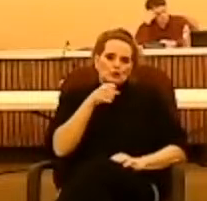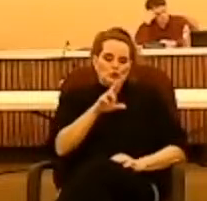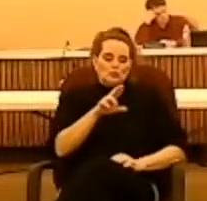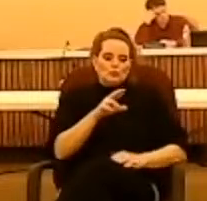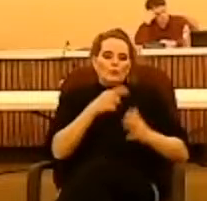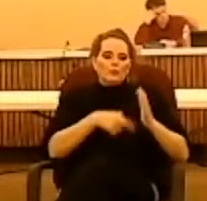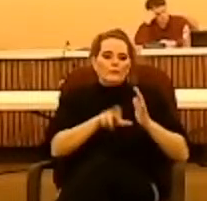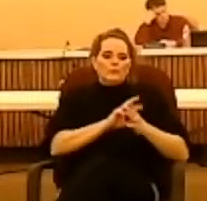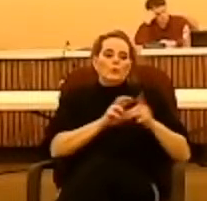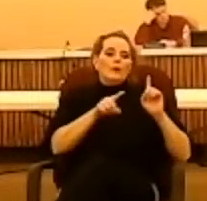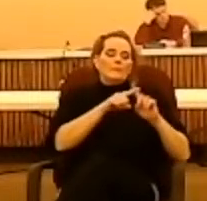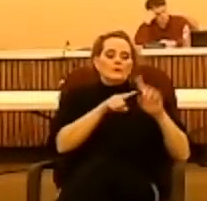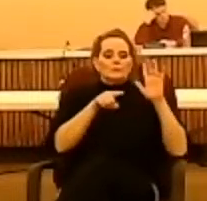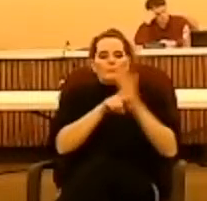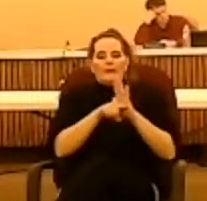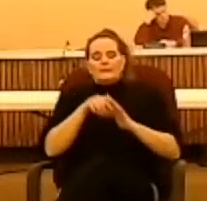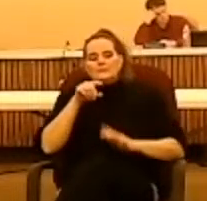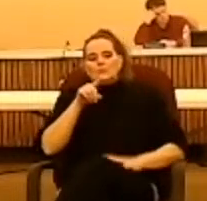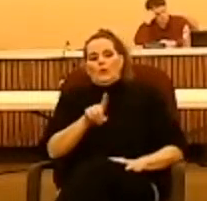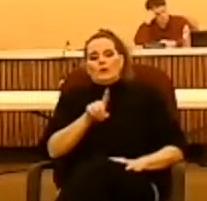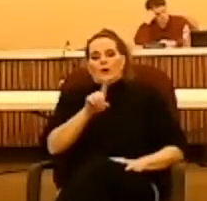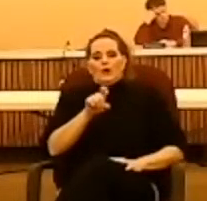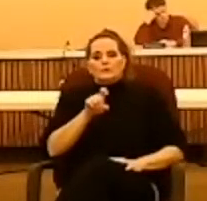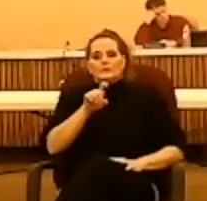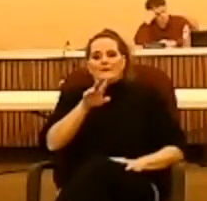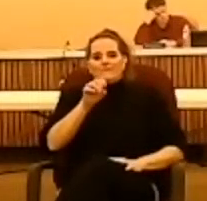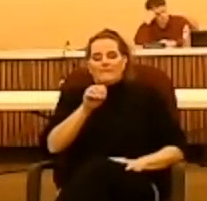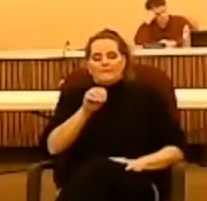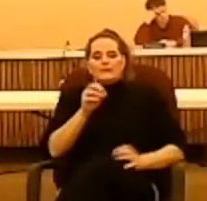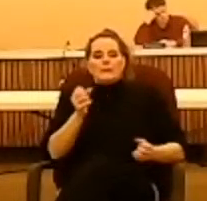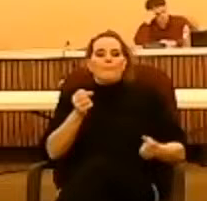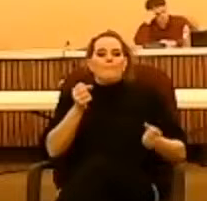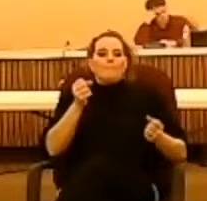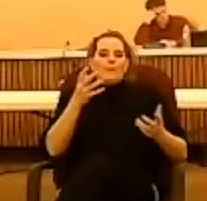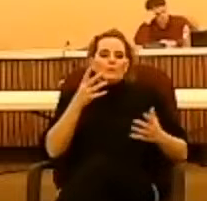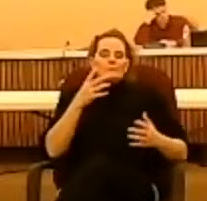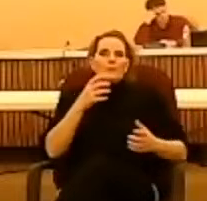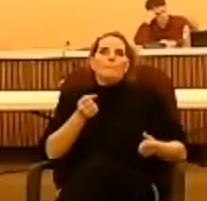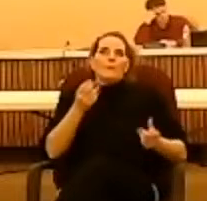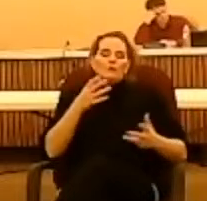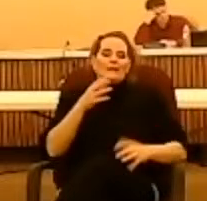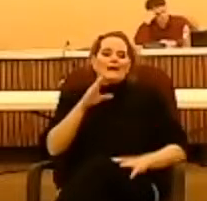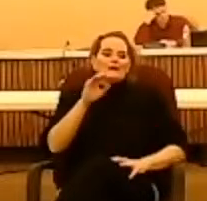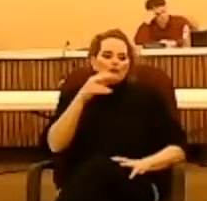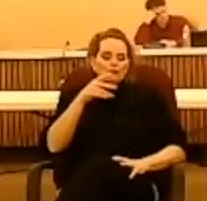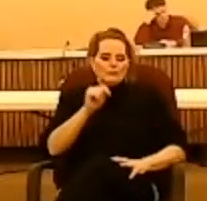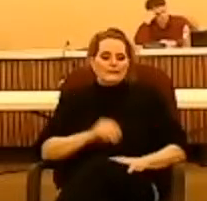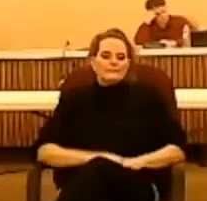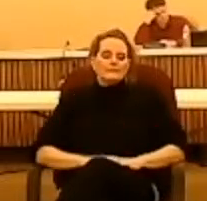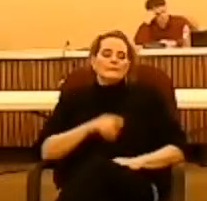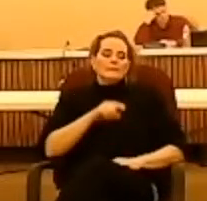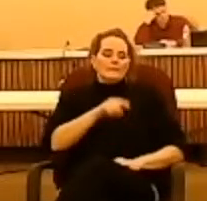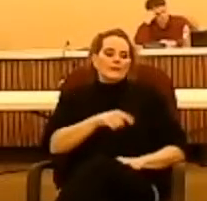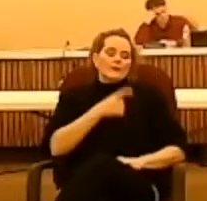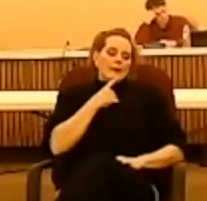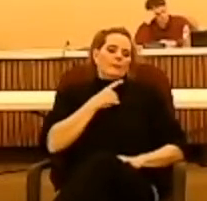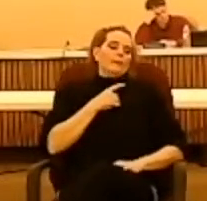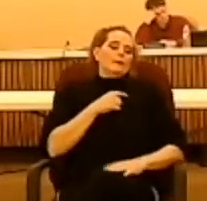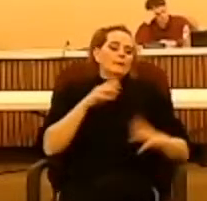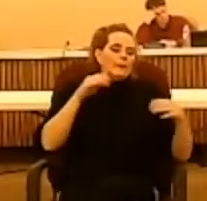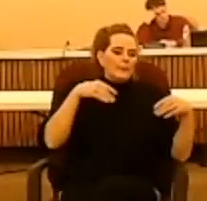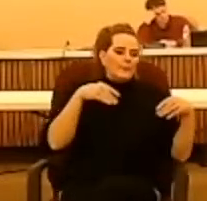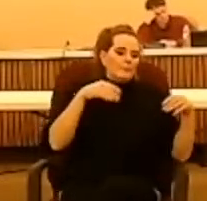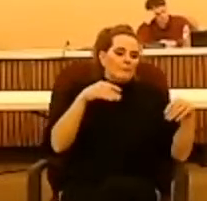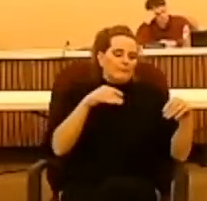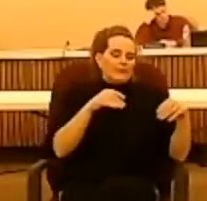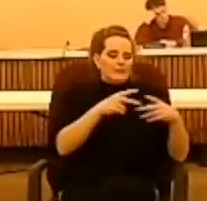150 unit multifamily senior housing located at the southwestern portion of the Marketplace Mall property on Miracle Mile